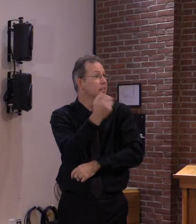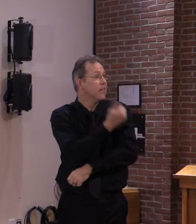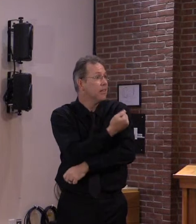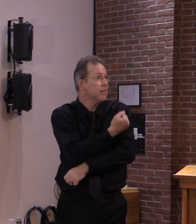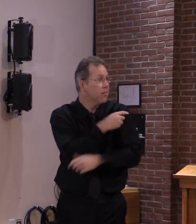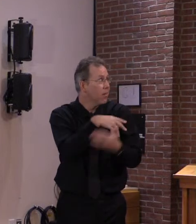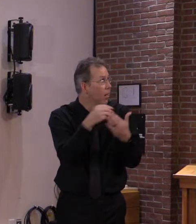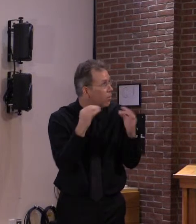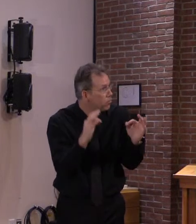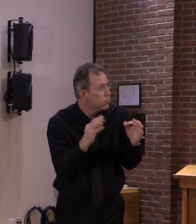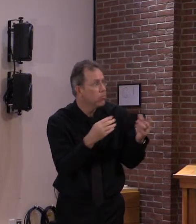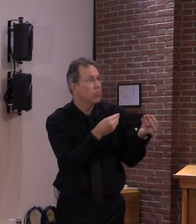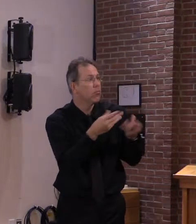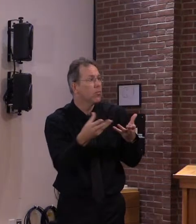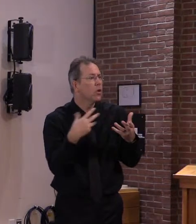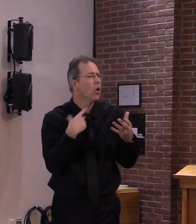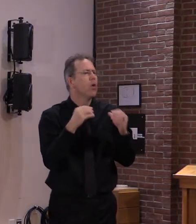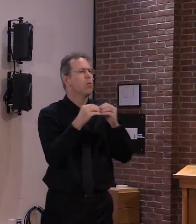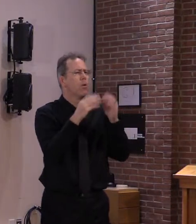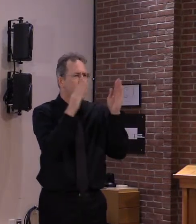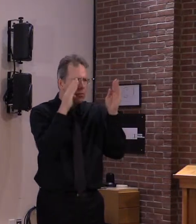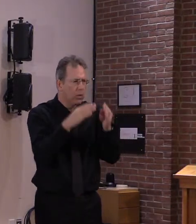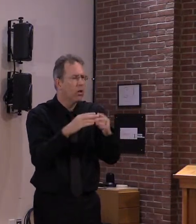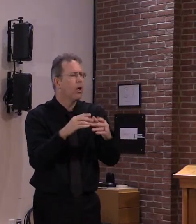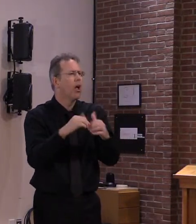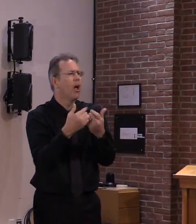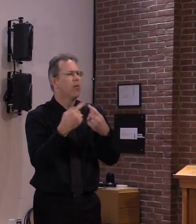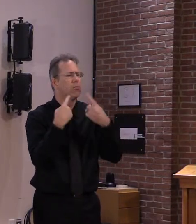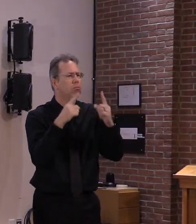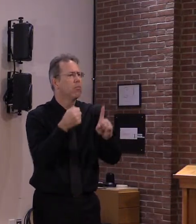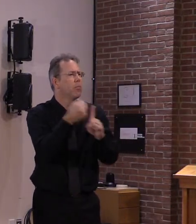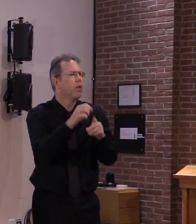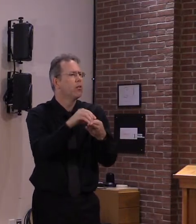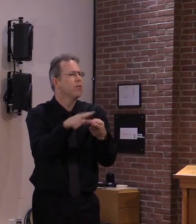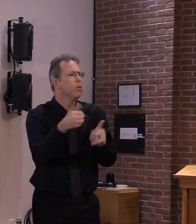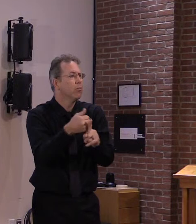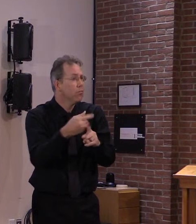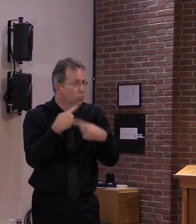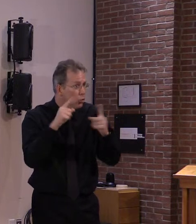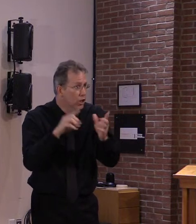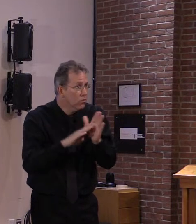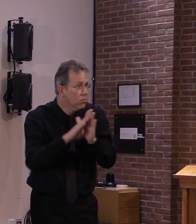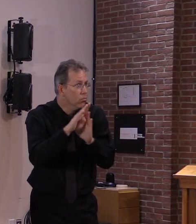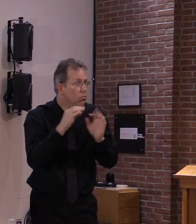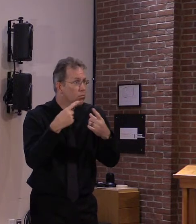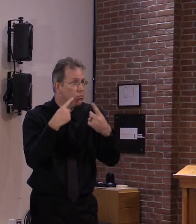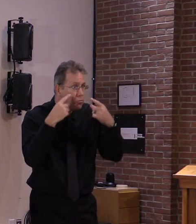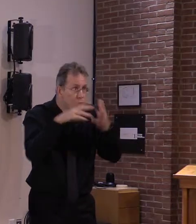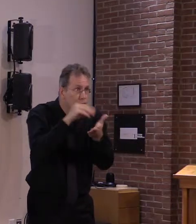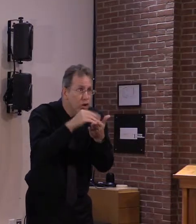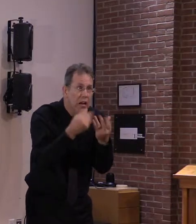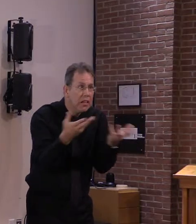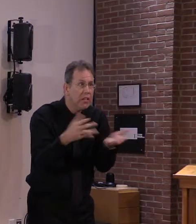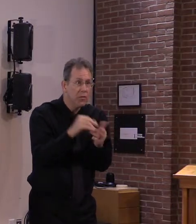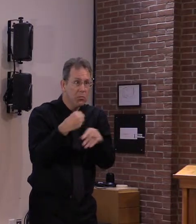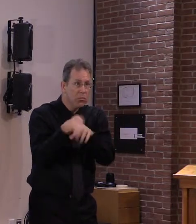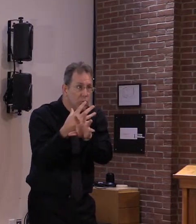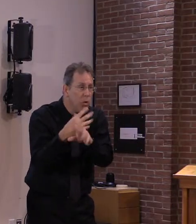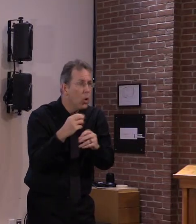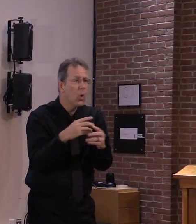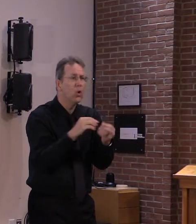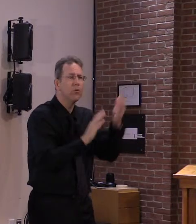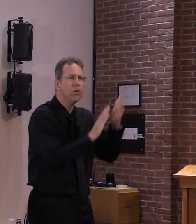Which of those incidents are considered outbreaks? Yeah, I don't know if Secretary Smith might have any of that information, or it may not be